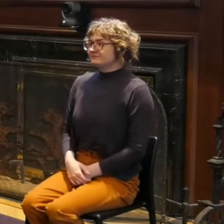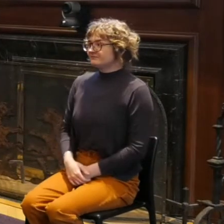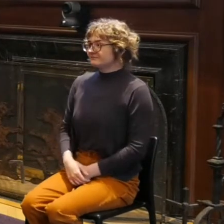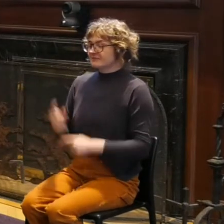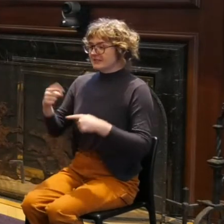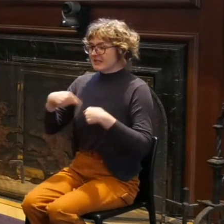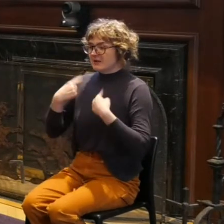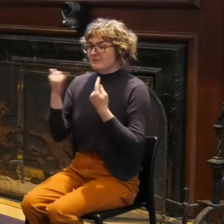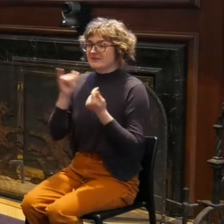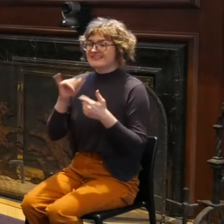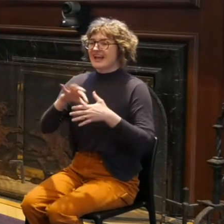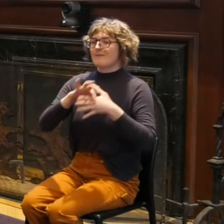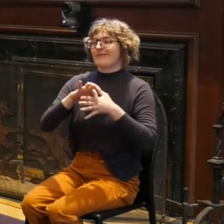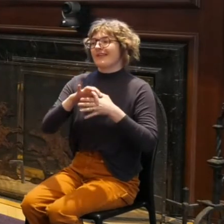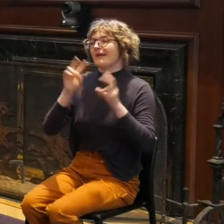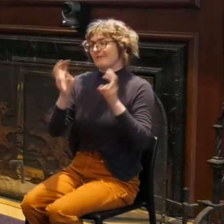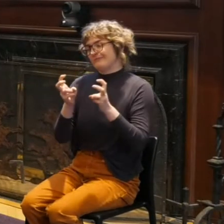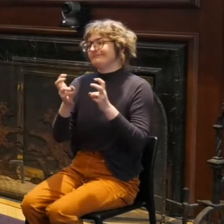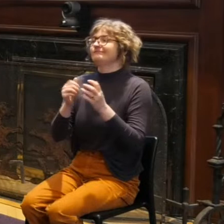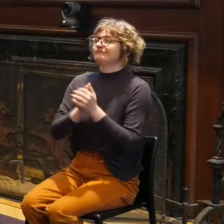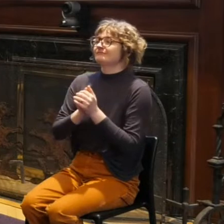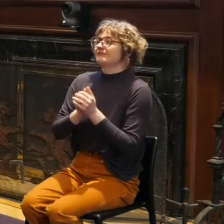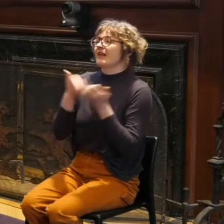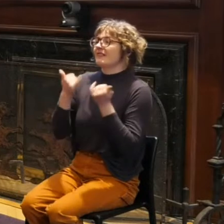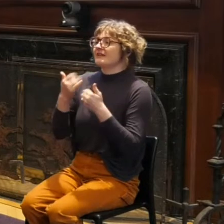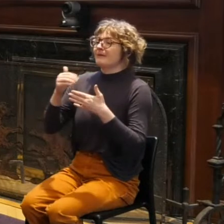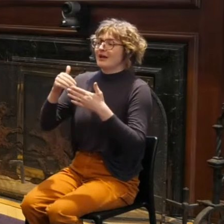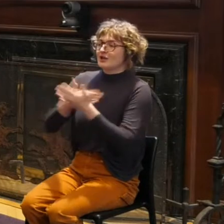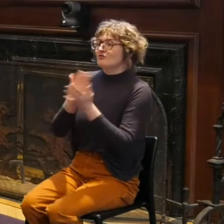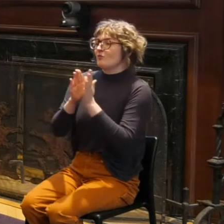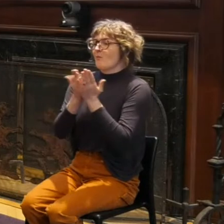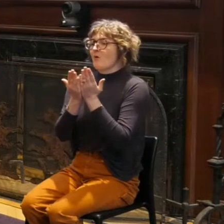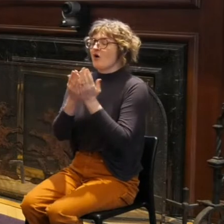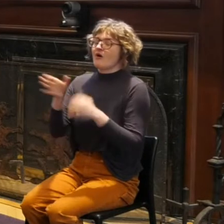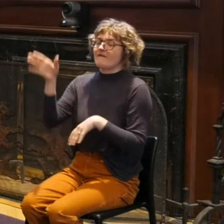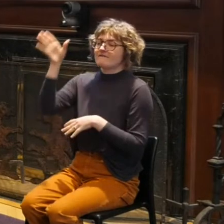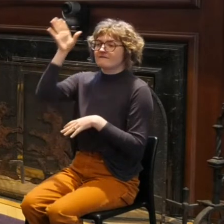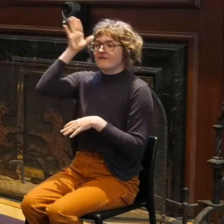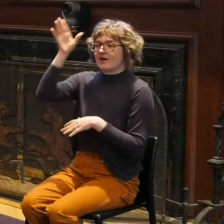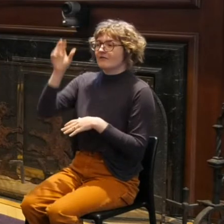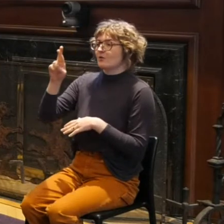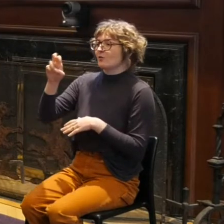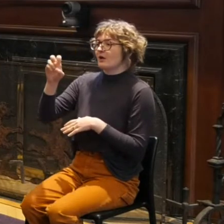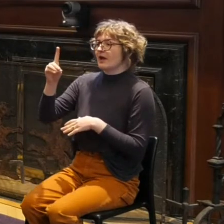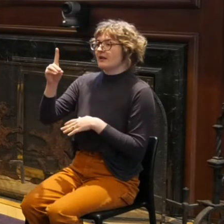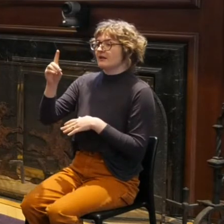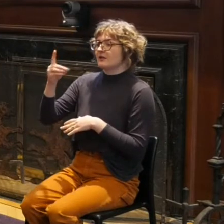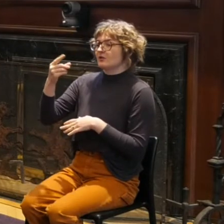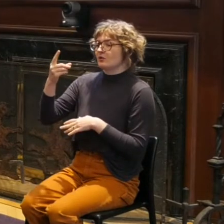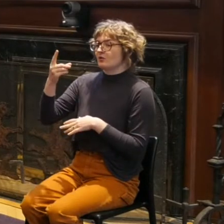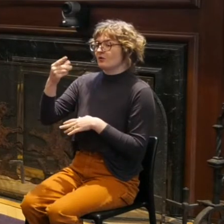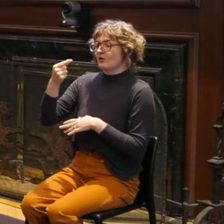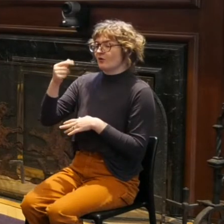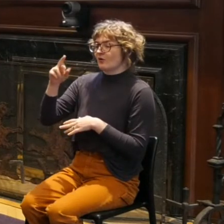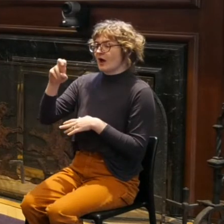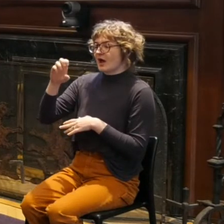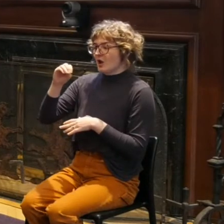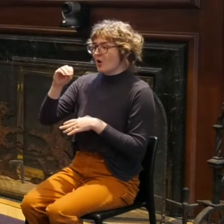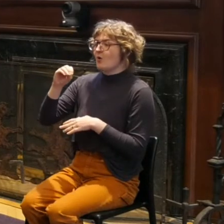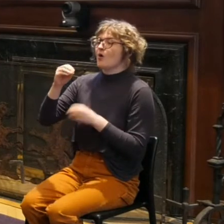Keeping with this theme, this is my latest book, Father of the Red Grotto Used Bookstore. Yes, it's a long title.